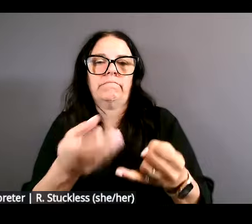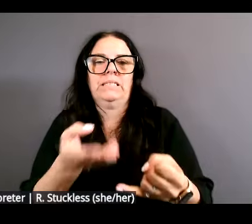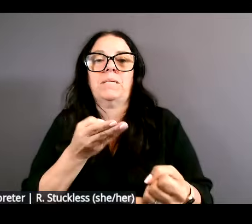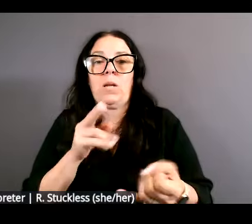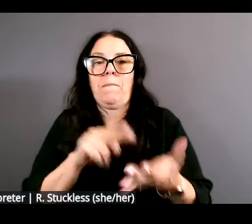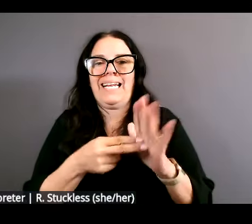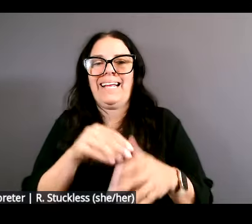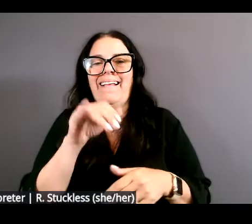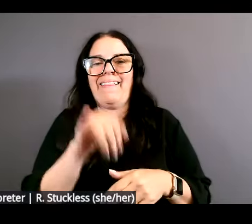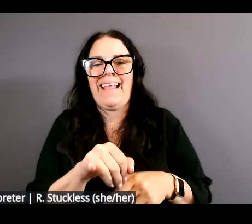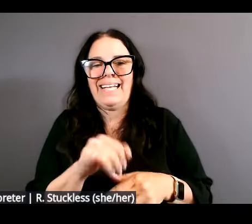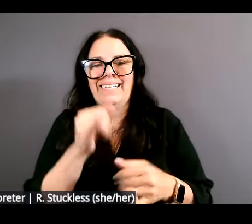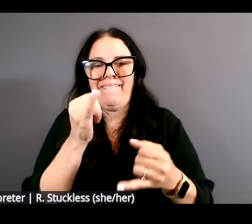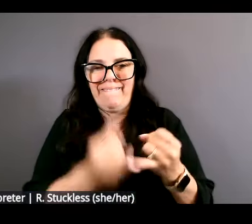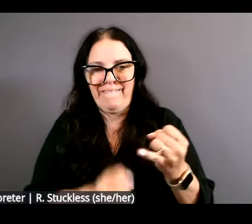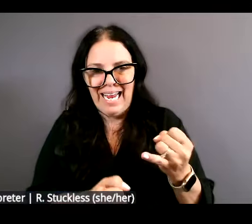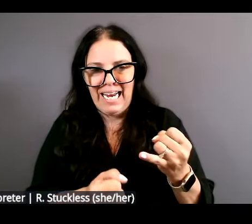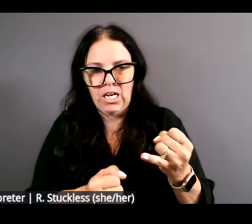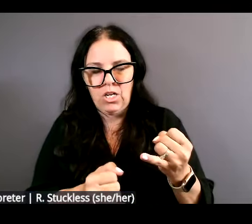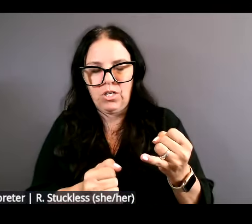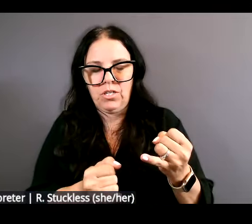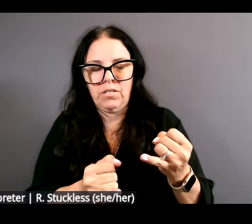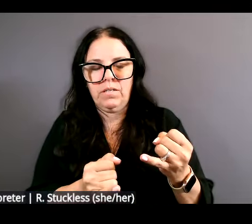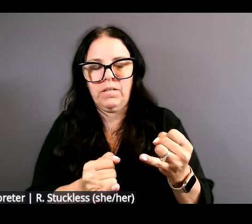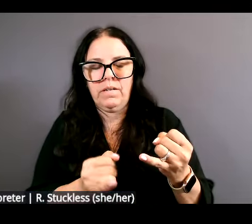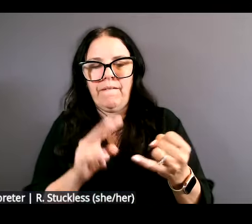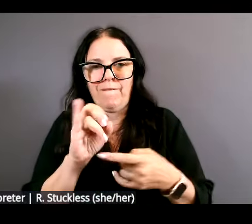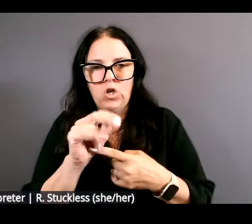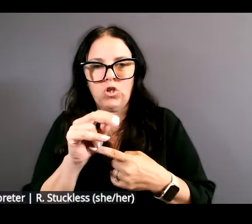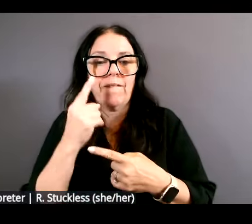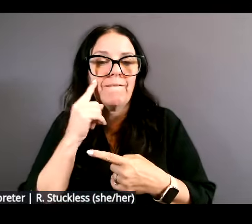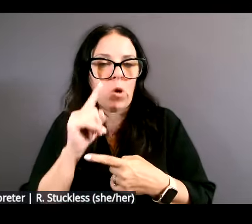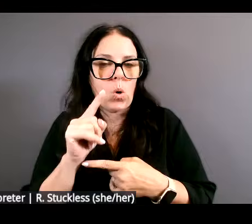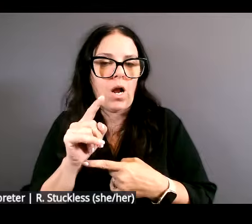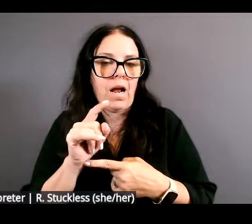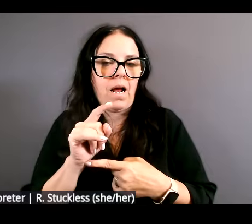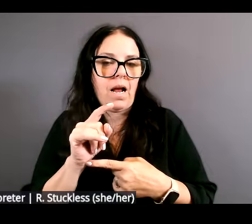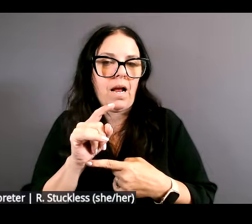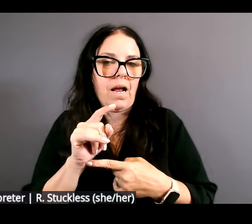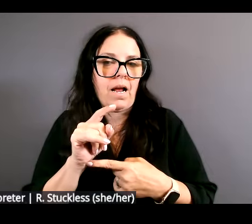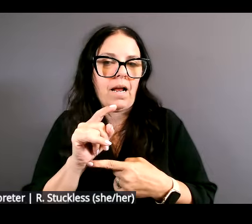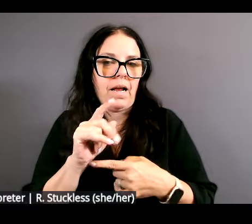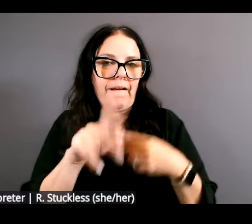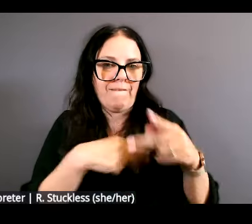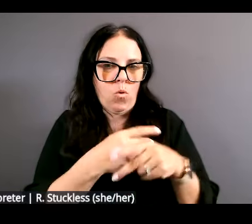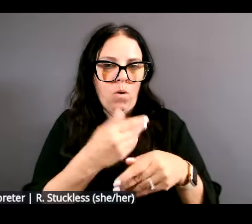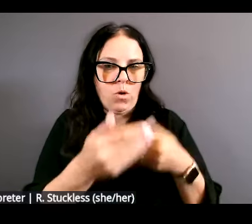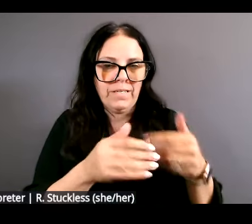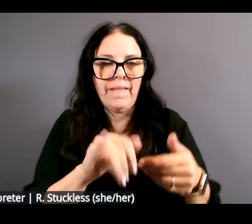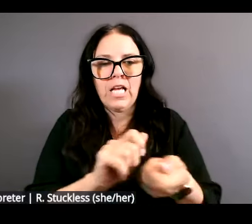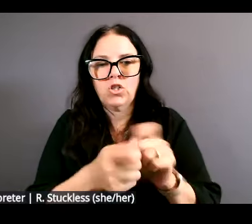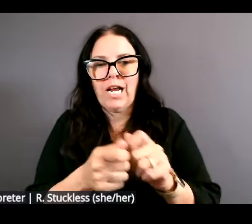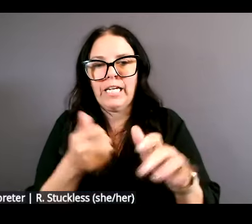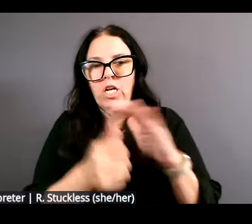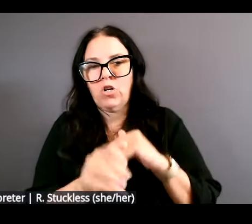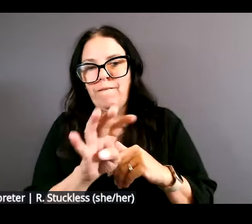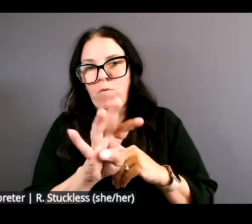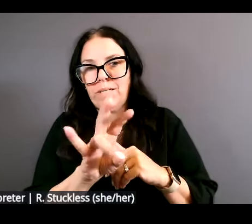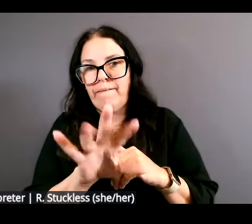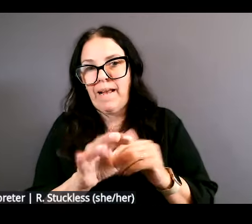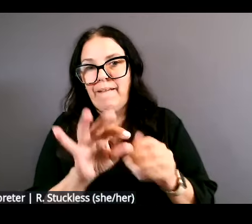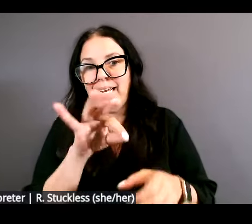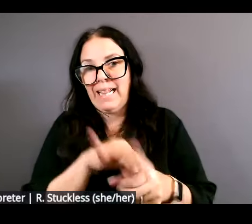the approval as to form process. And that is a change to section 475 under election law. In regards